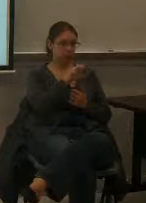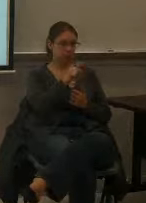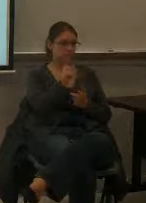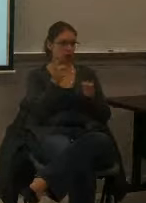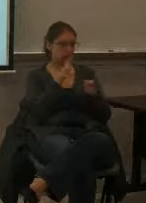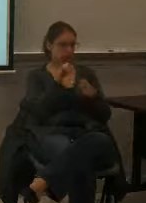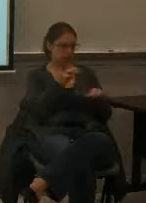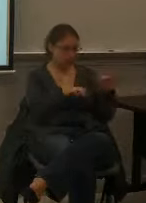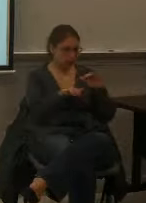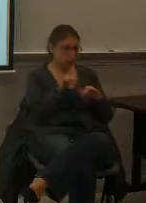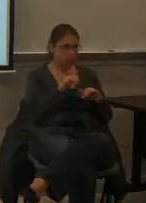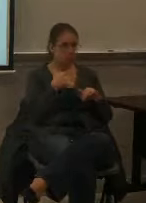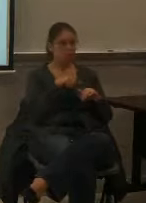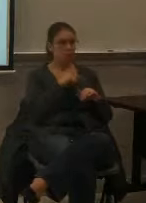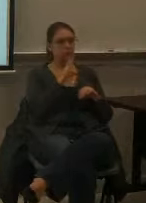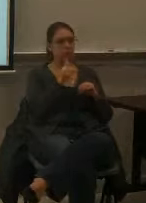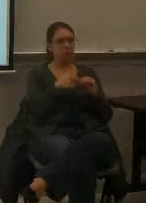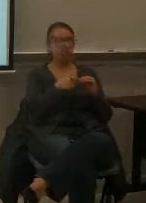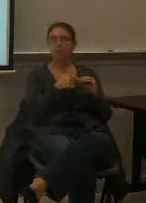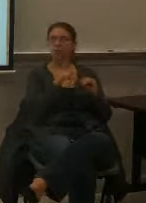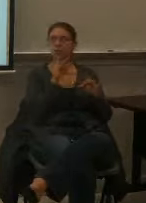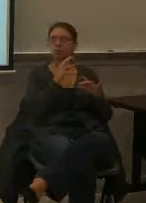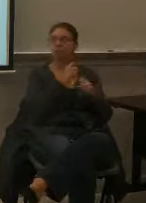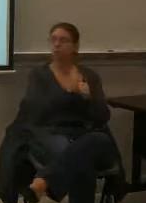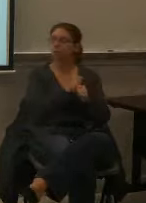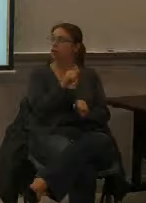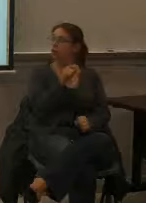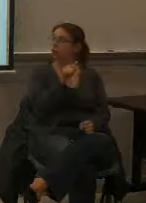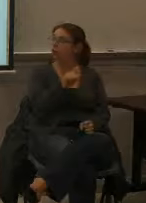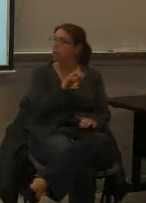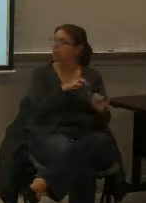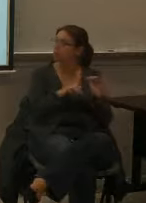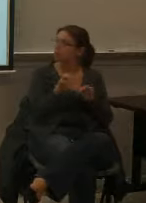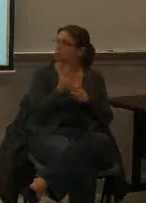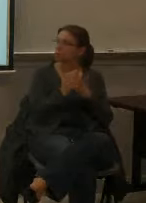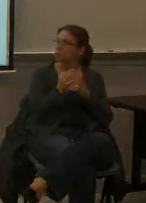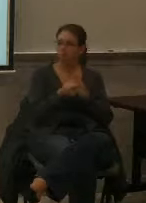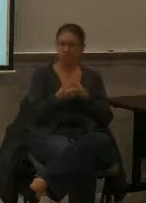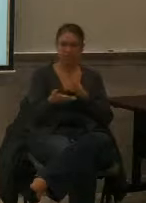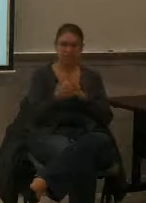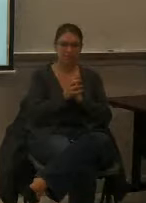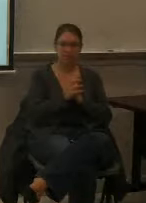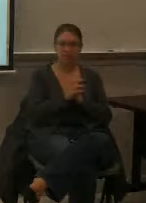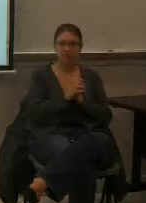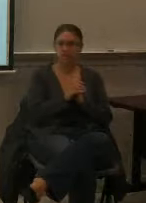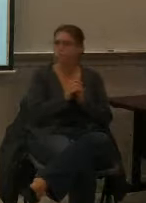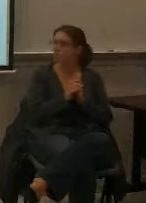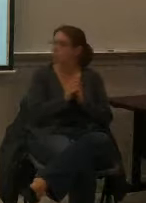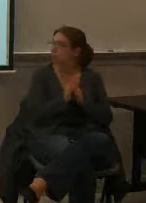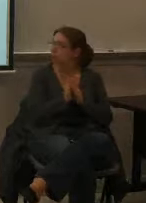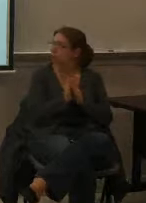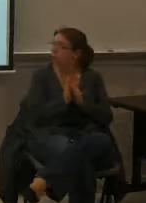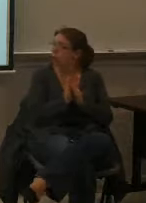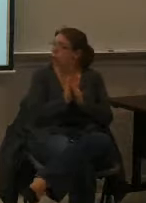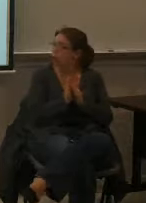by chemicals. We talked about attractions, allelochemicals, some of those things.